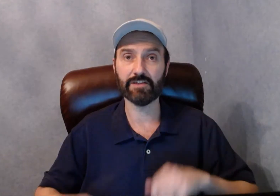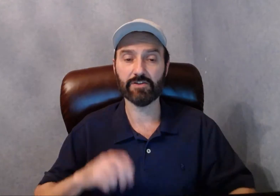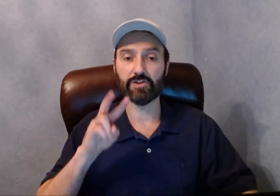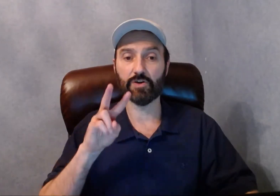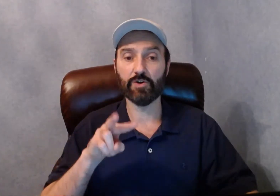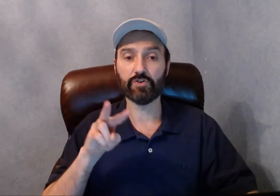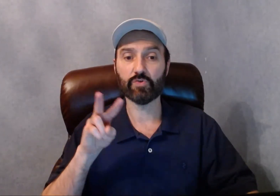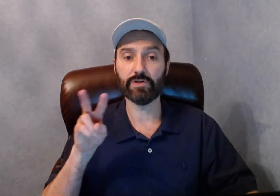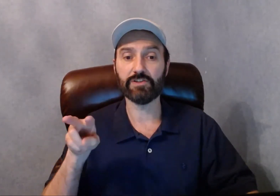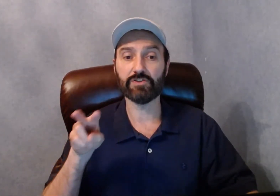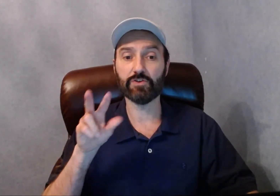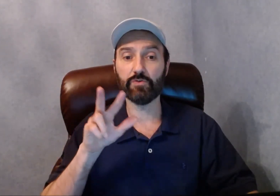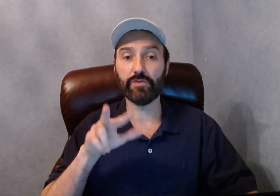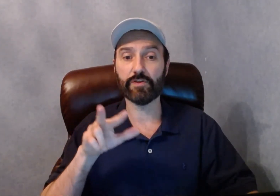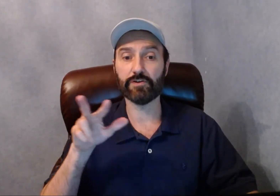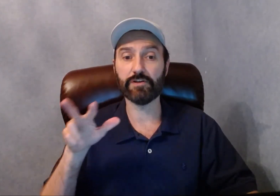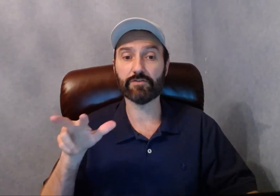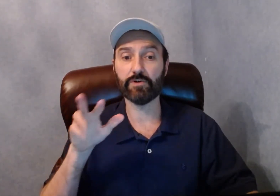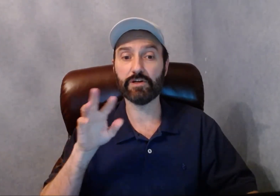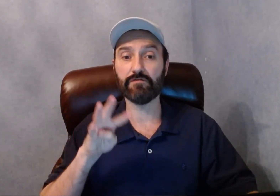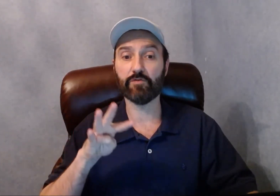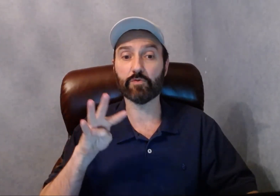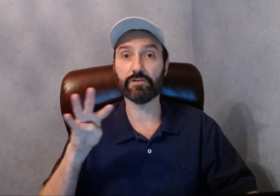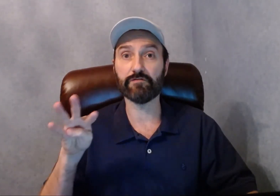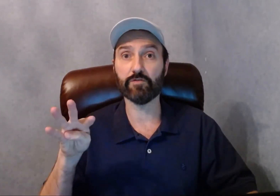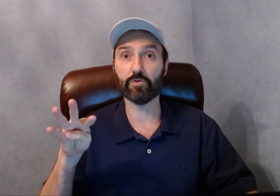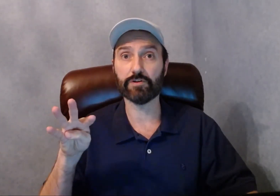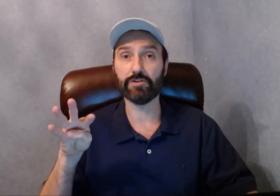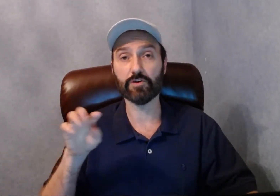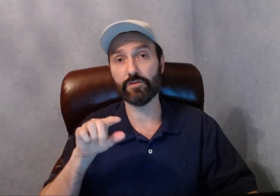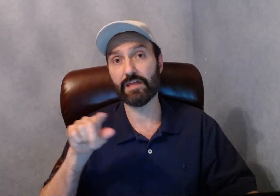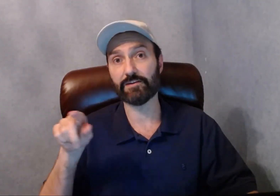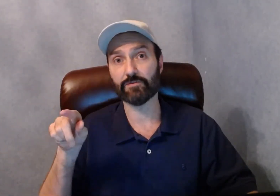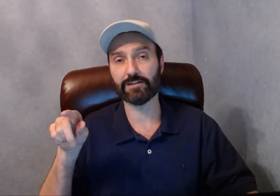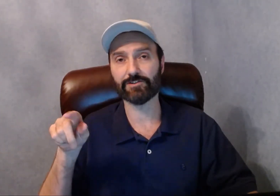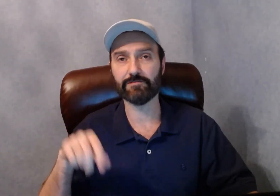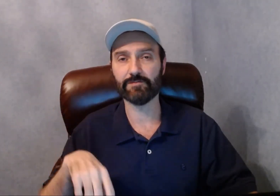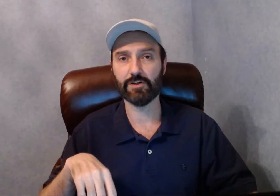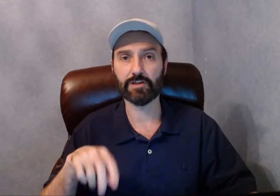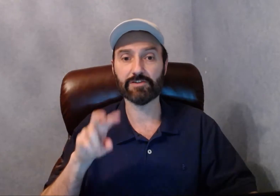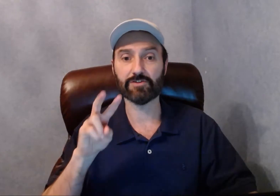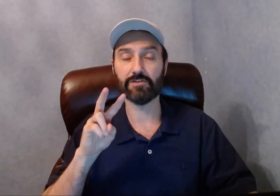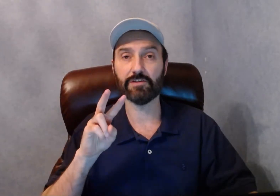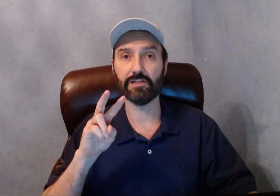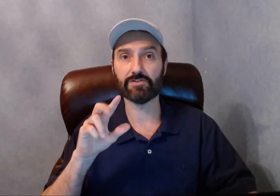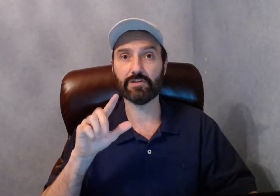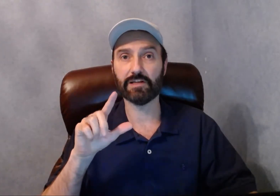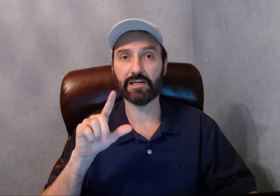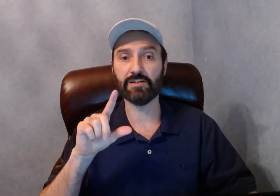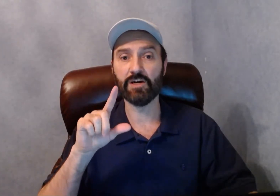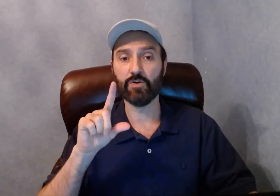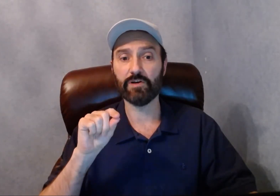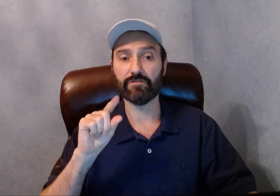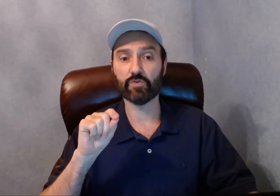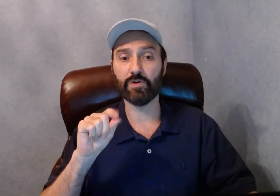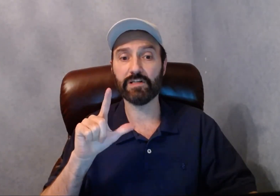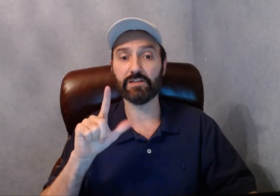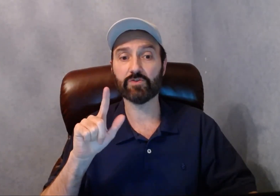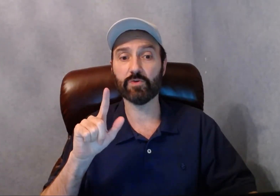you go 22, 33, 44, you go in that direction. Okay, so let's do that again. We have 20,